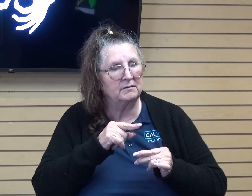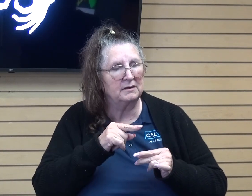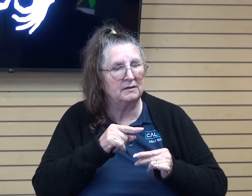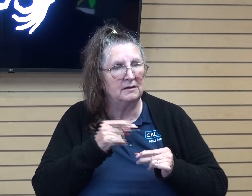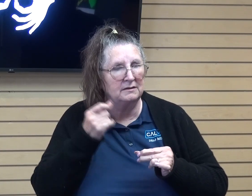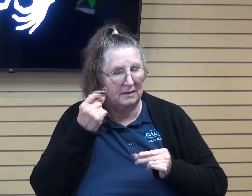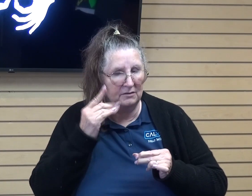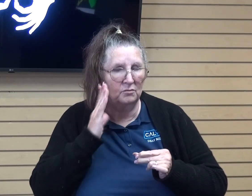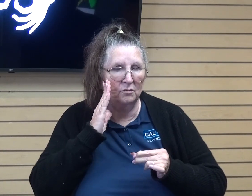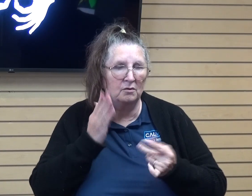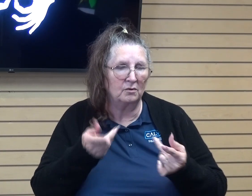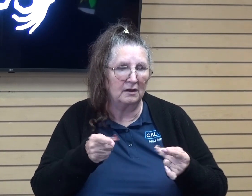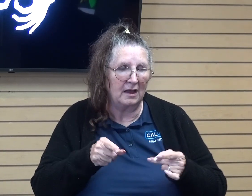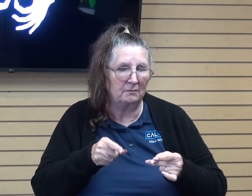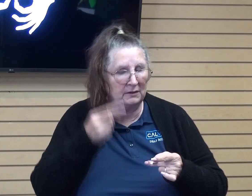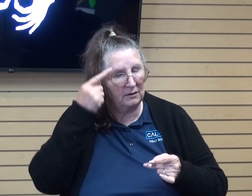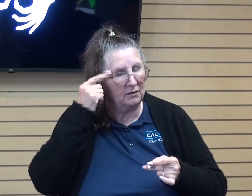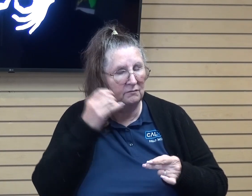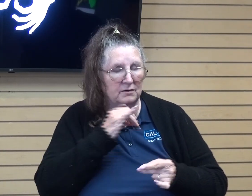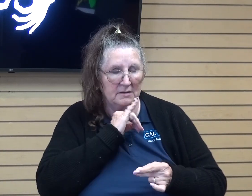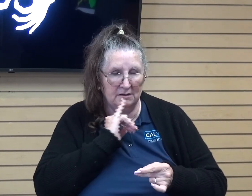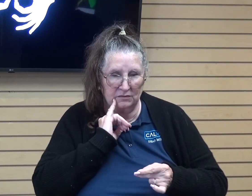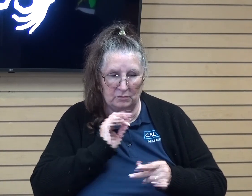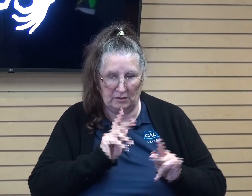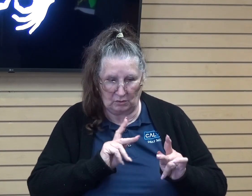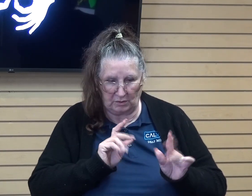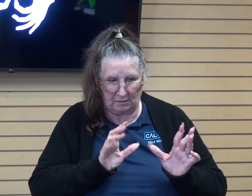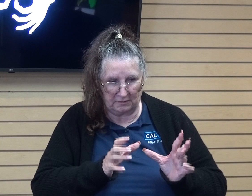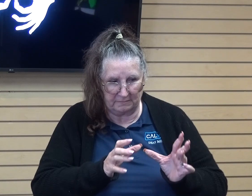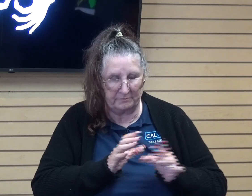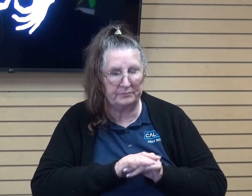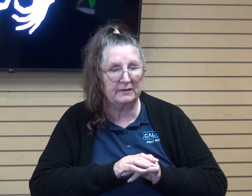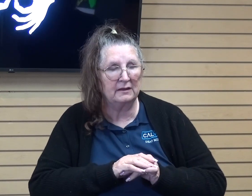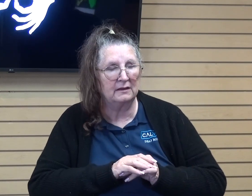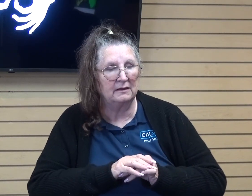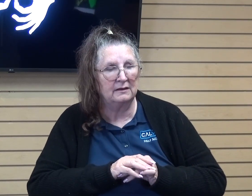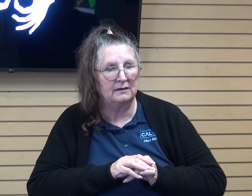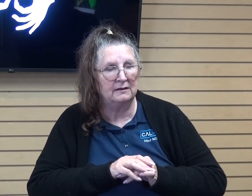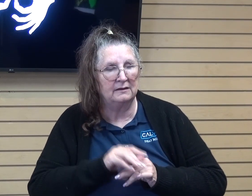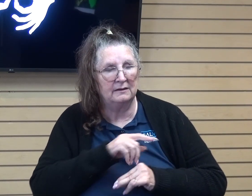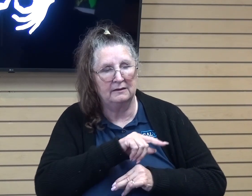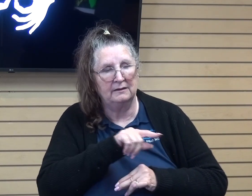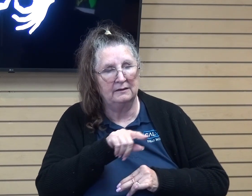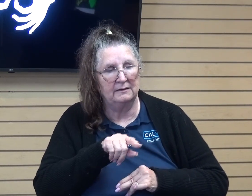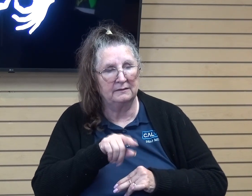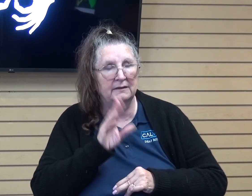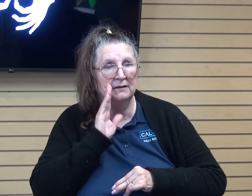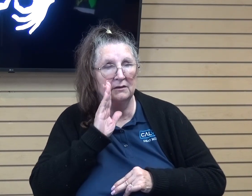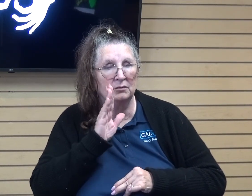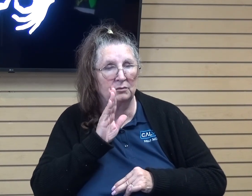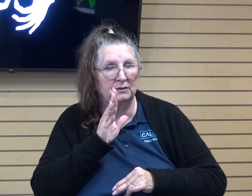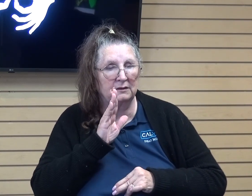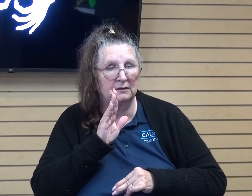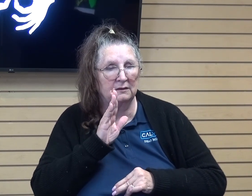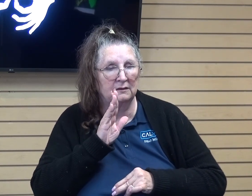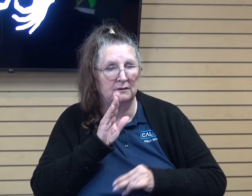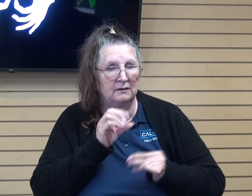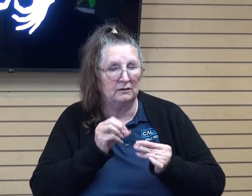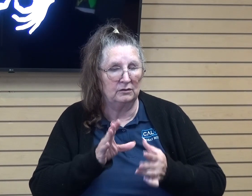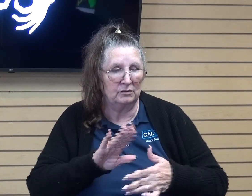come for the people of Israel, and that they should, or that they will and are going to lose all their desires of their